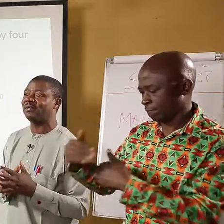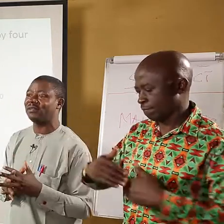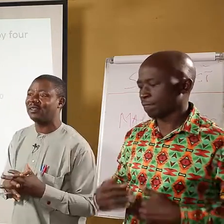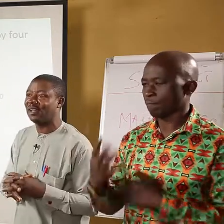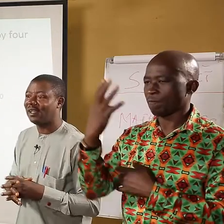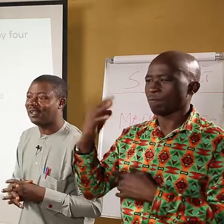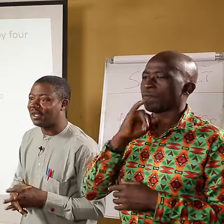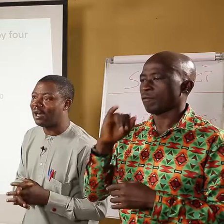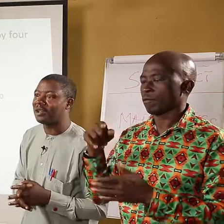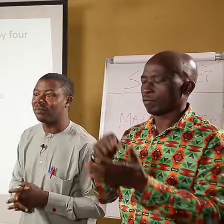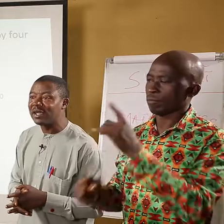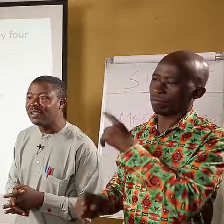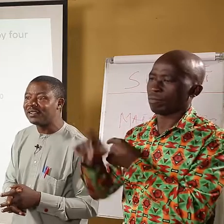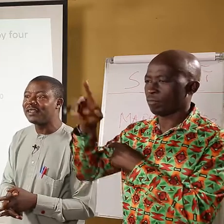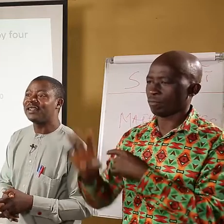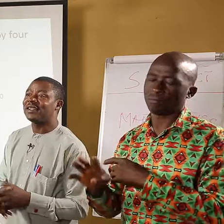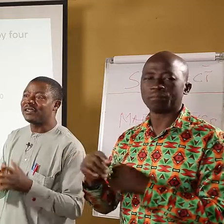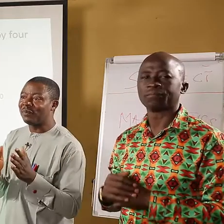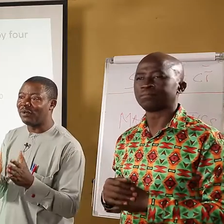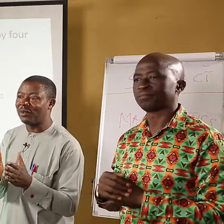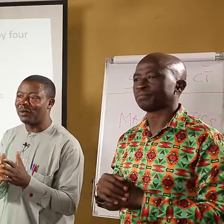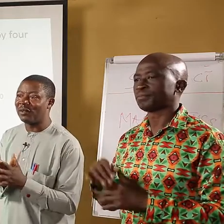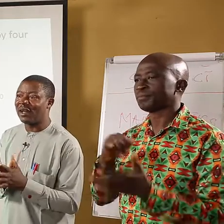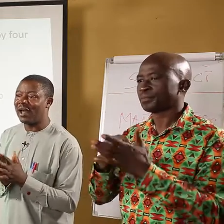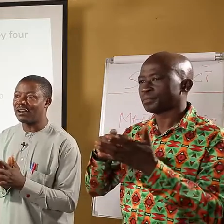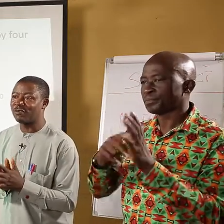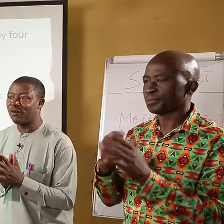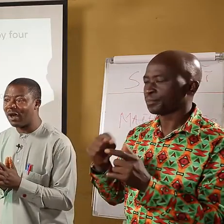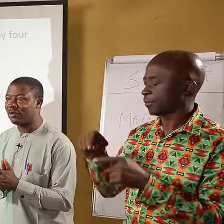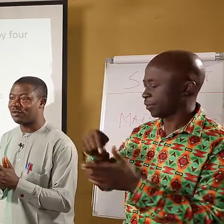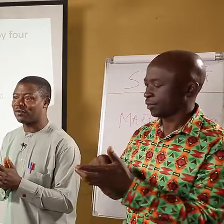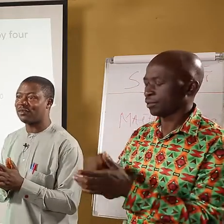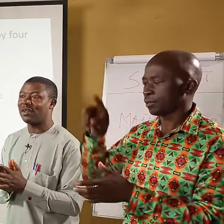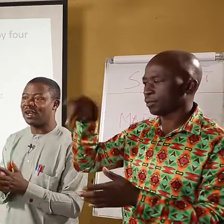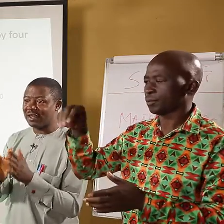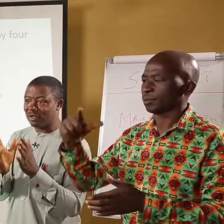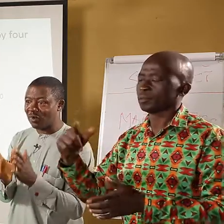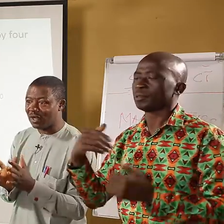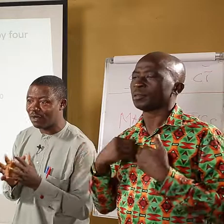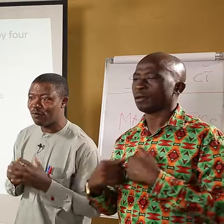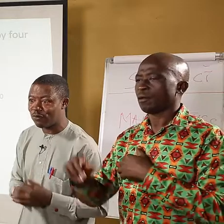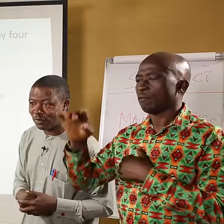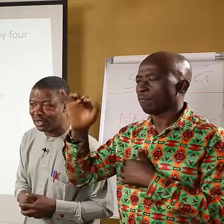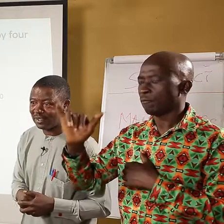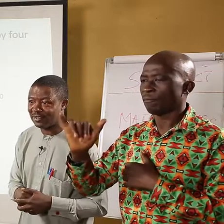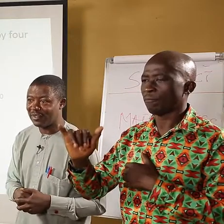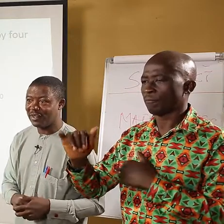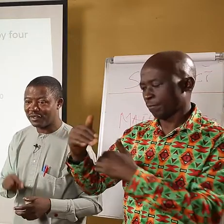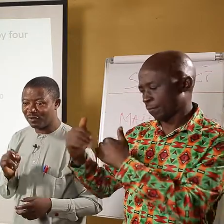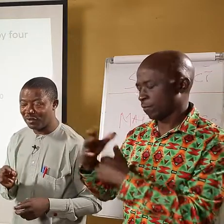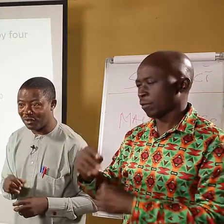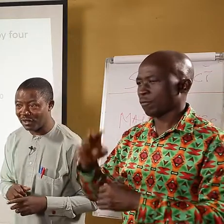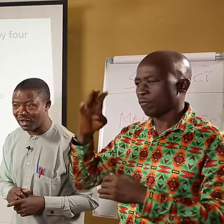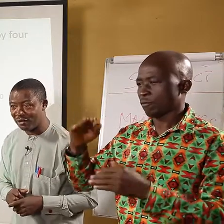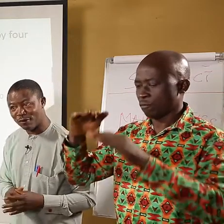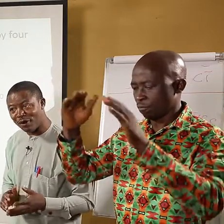quadrilateral. Now it means the polygon has 4 angles and equally 4 sides.